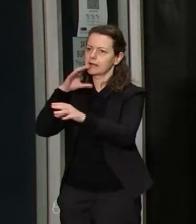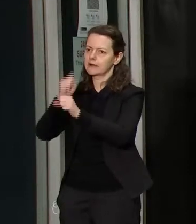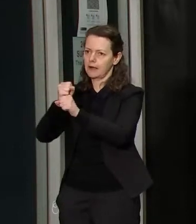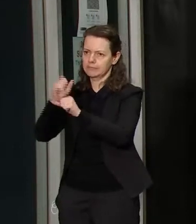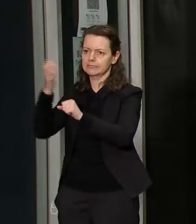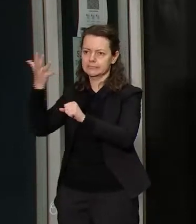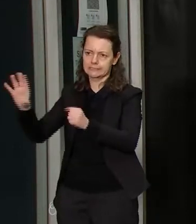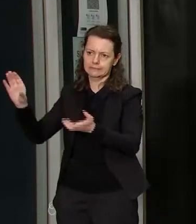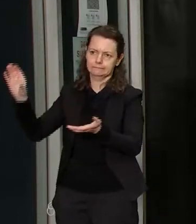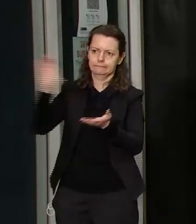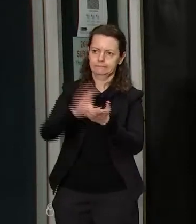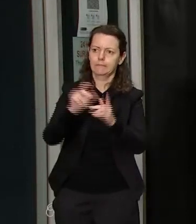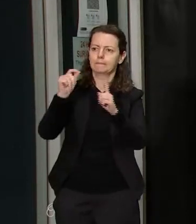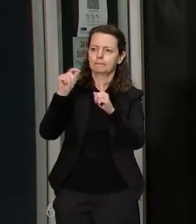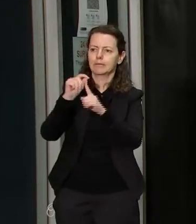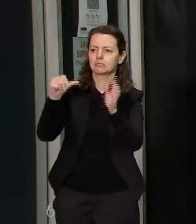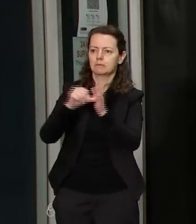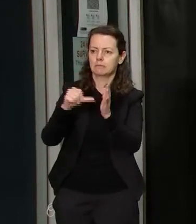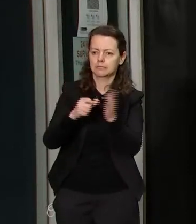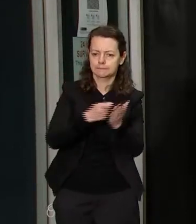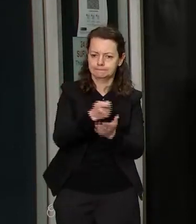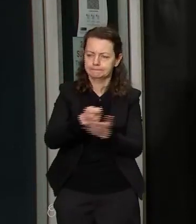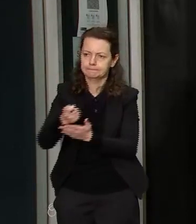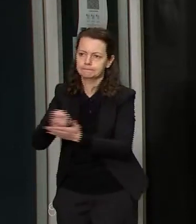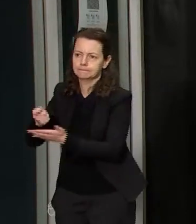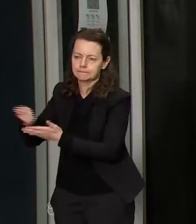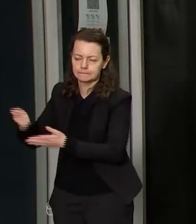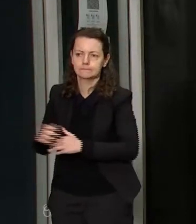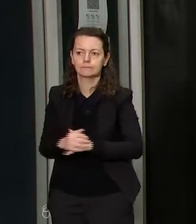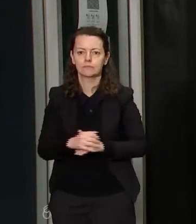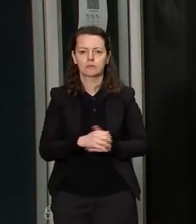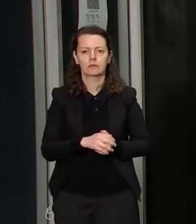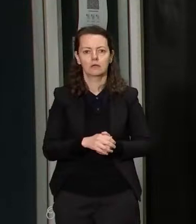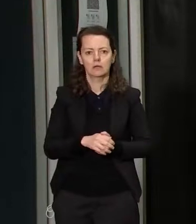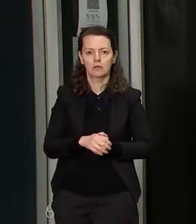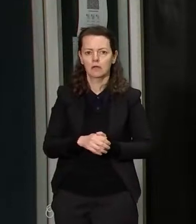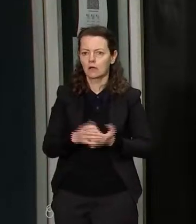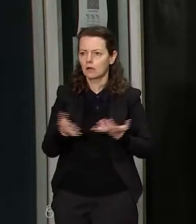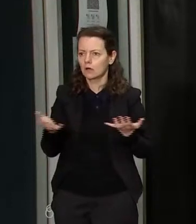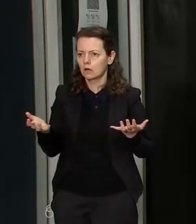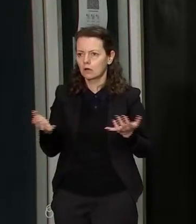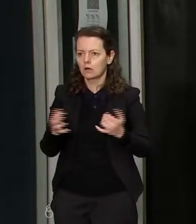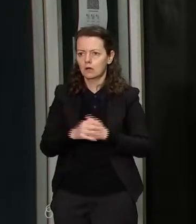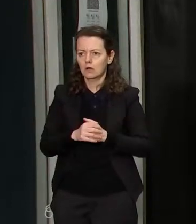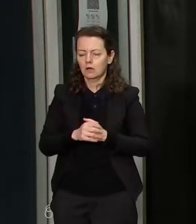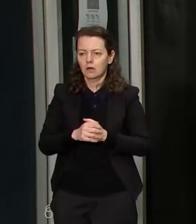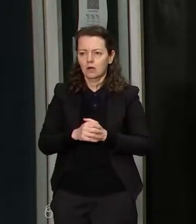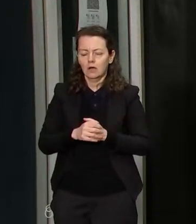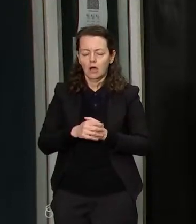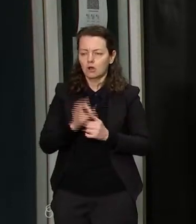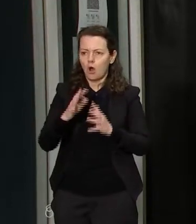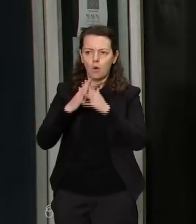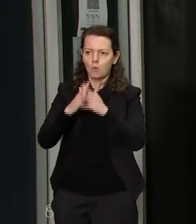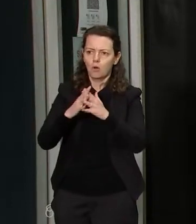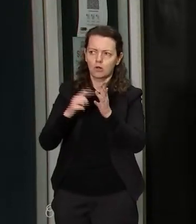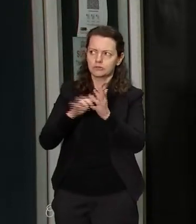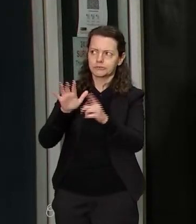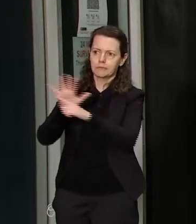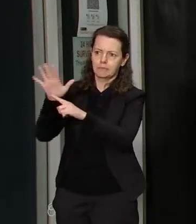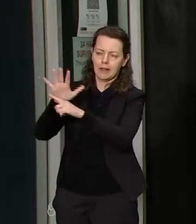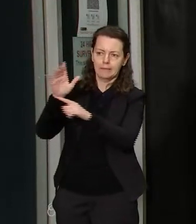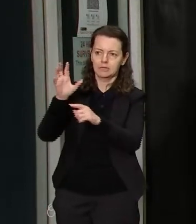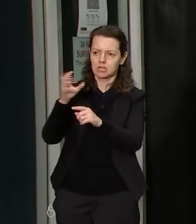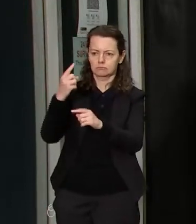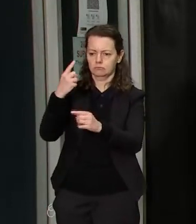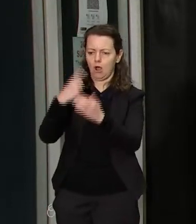to income assistance to Melburnians. So I don't think it's about directing people's anger. I'm just laying out